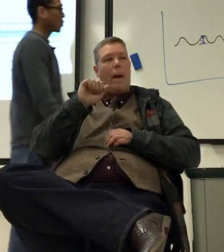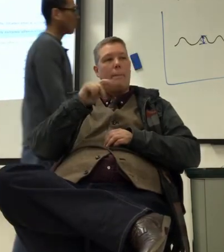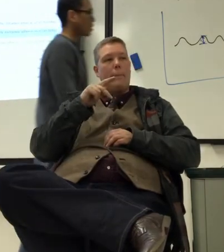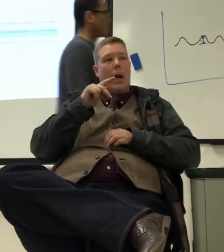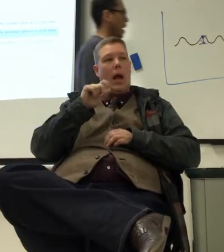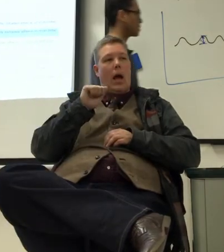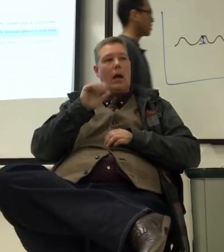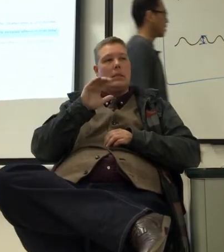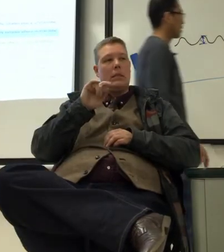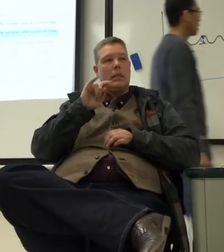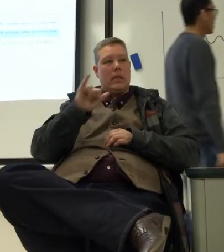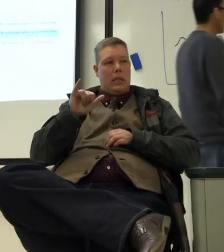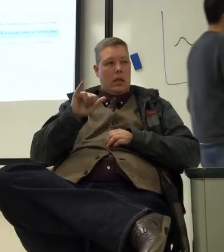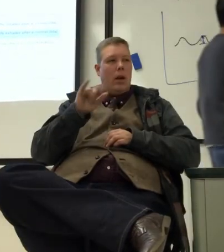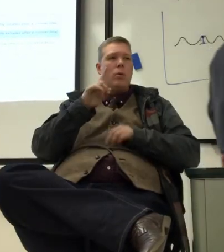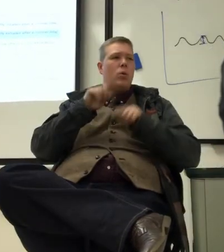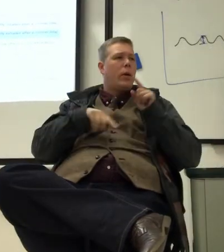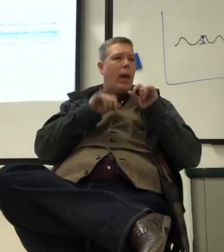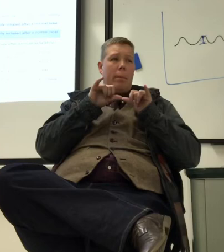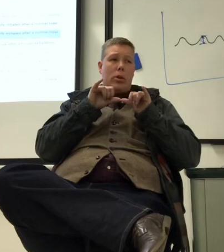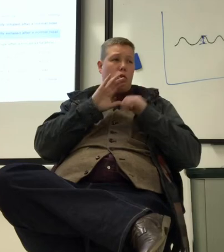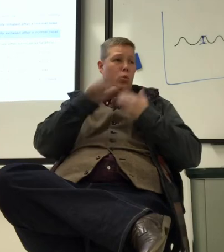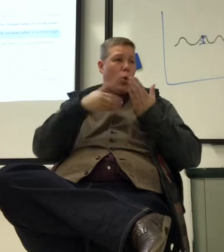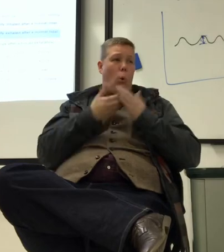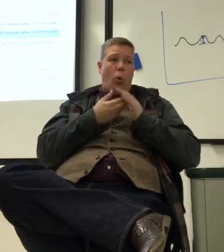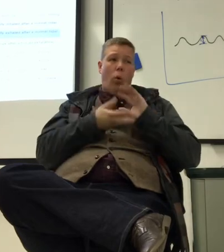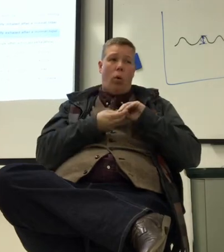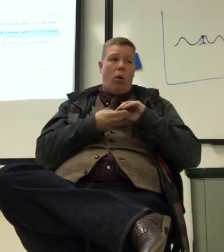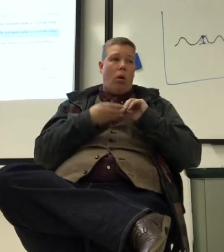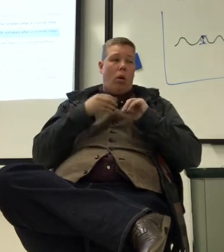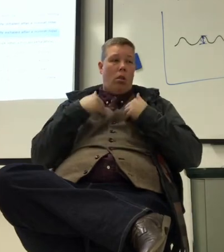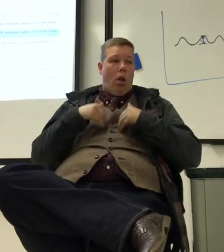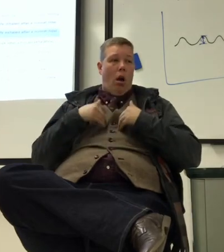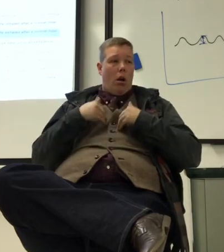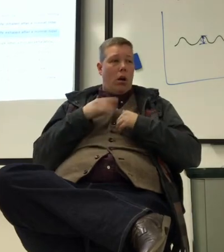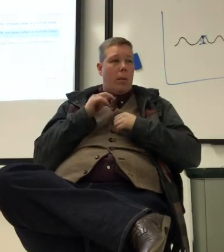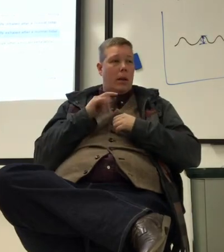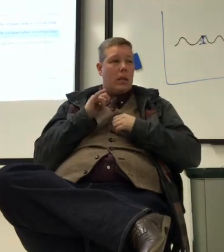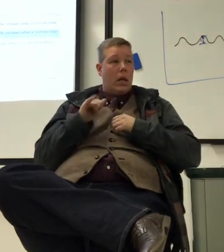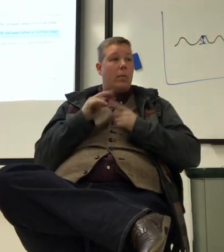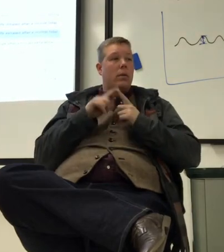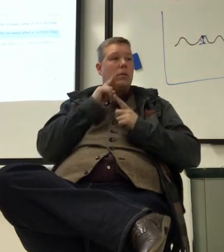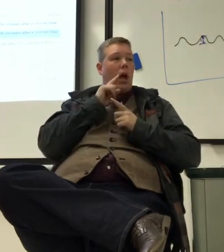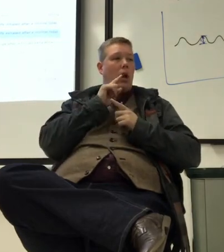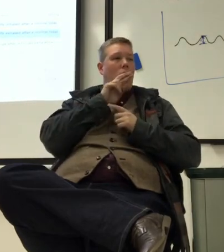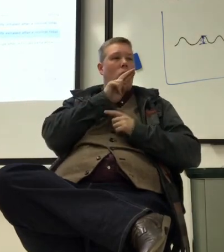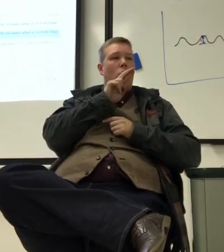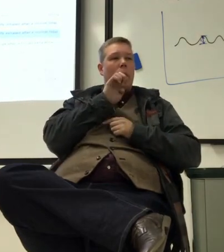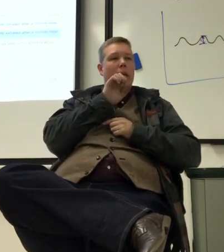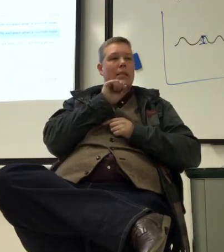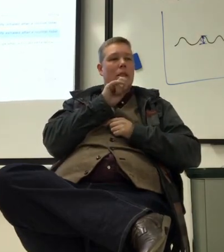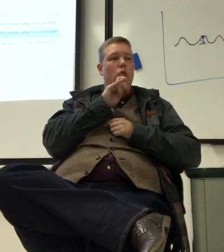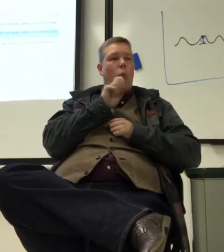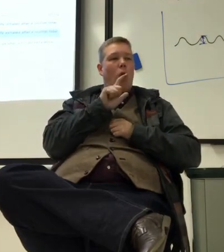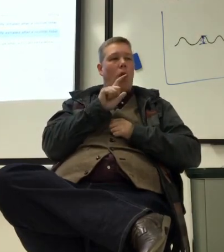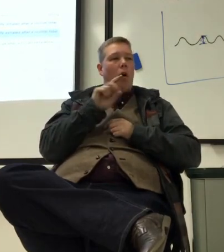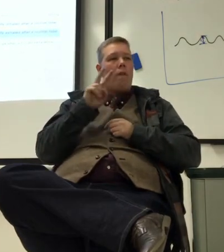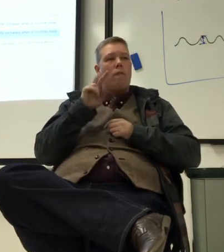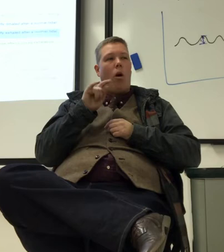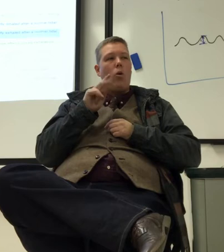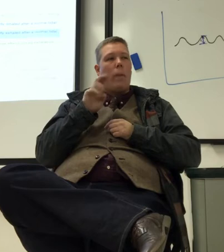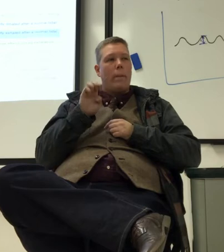measure total lung capacity, because the residual volume, you can't measure it directly,